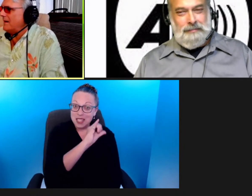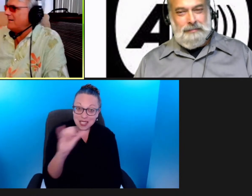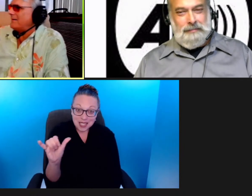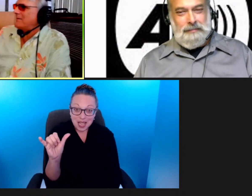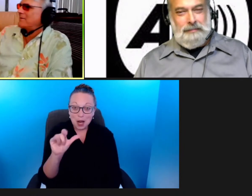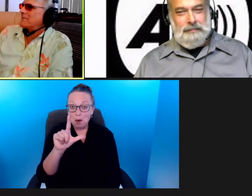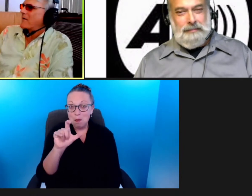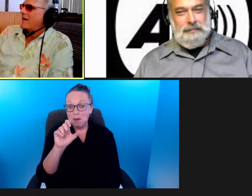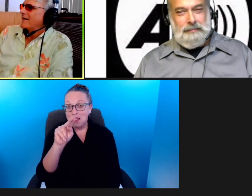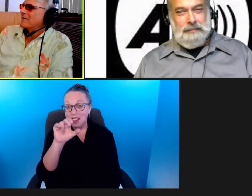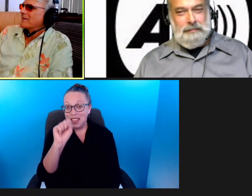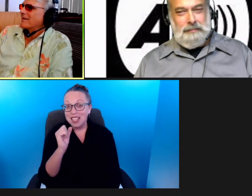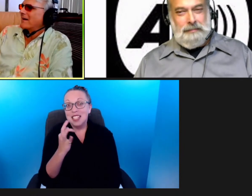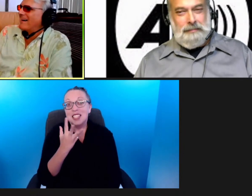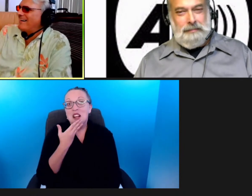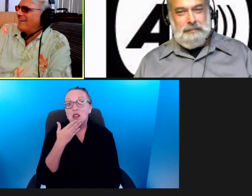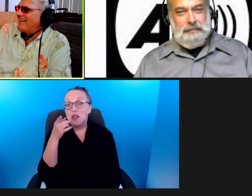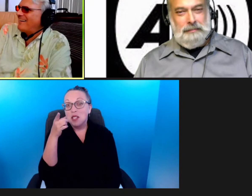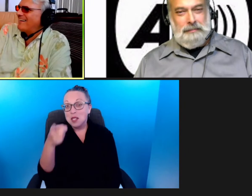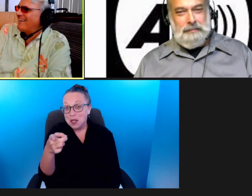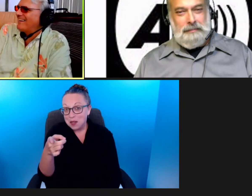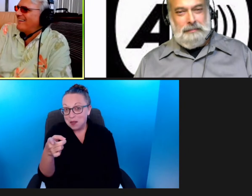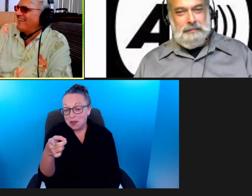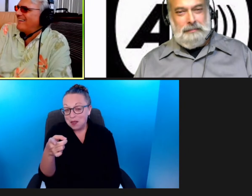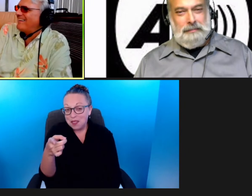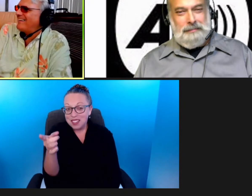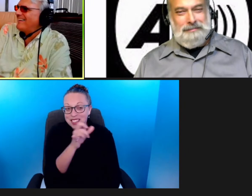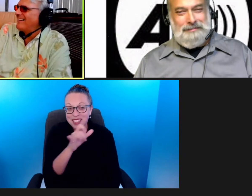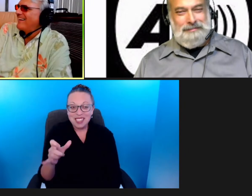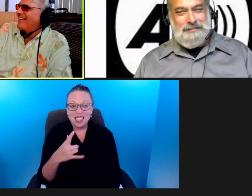lens color as yours.